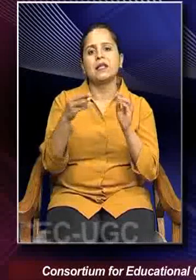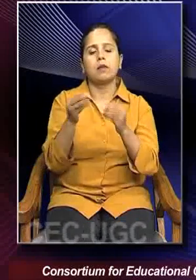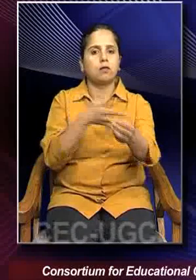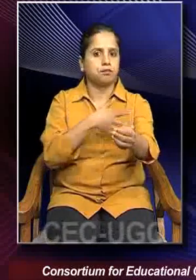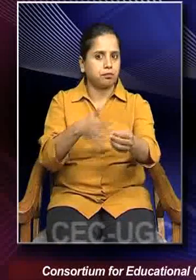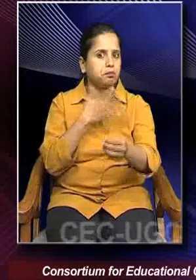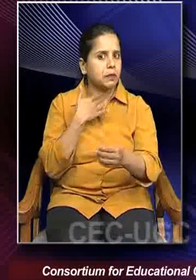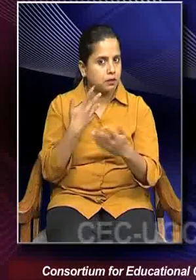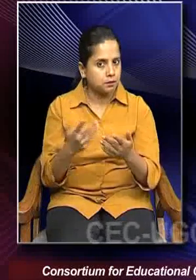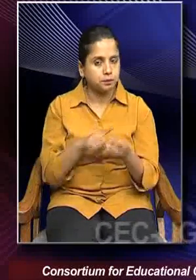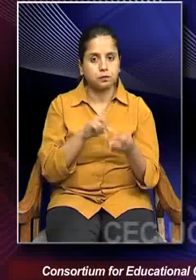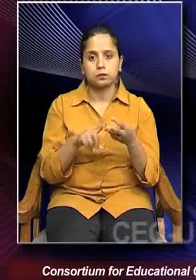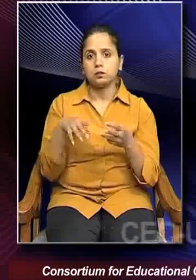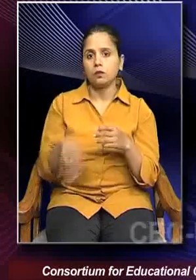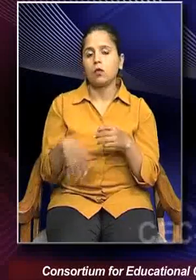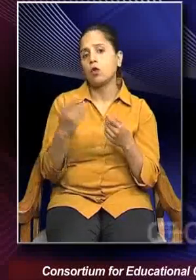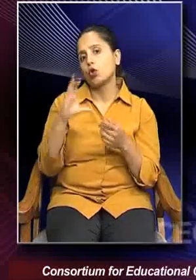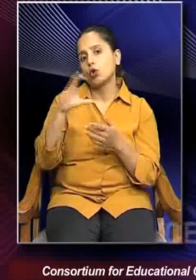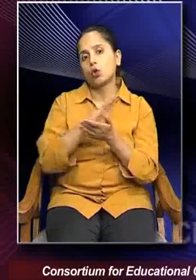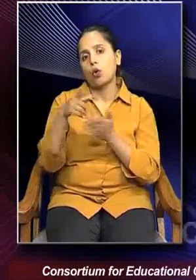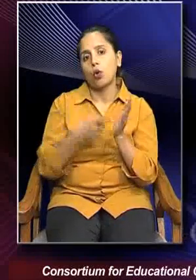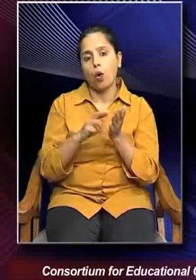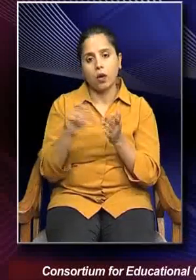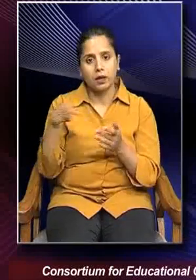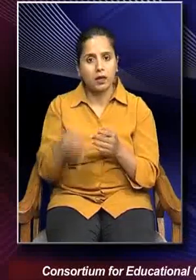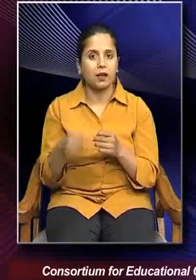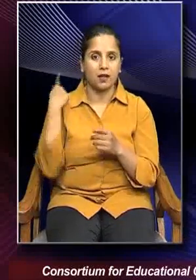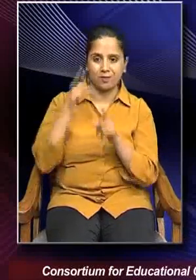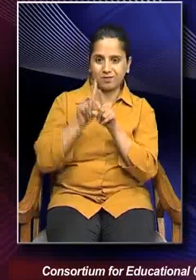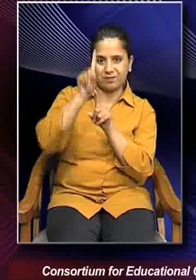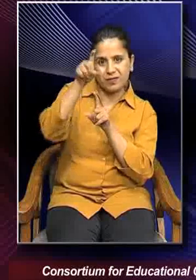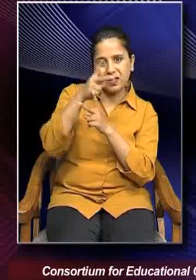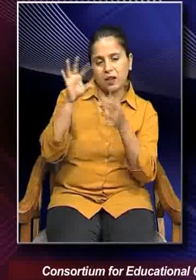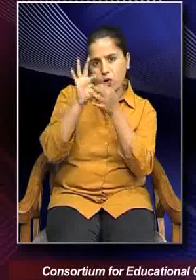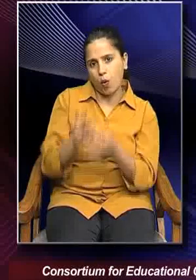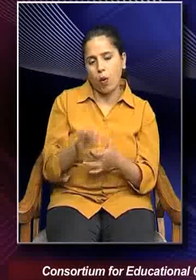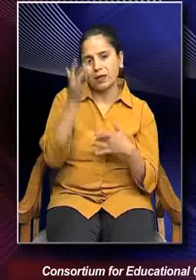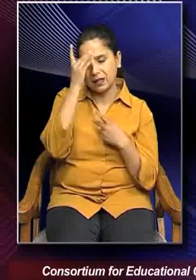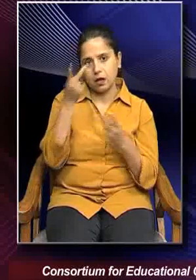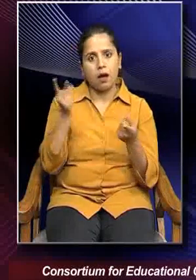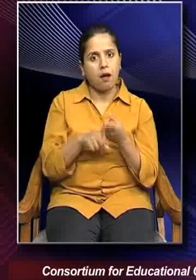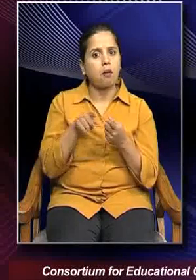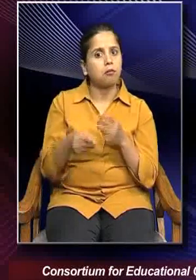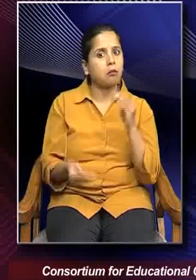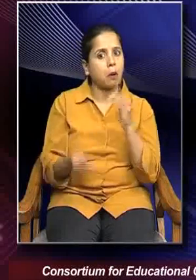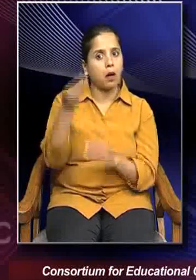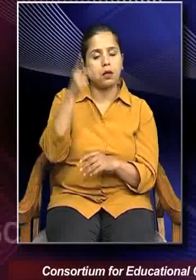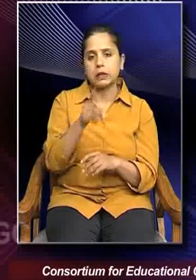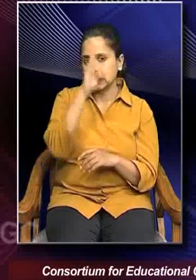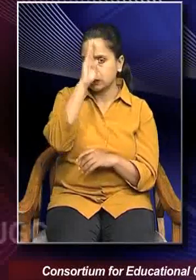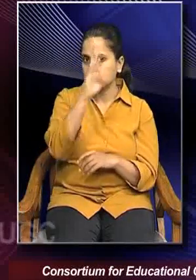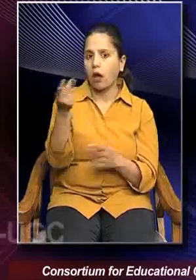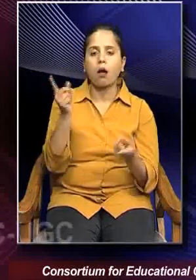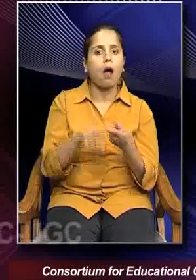or chronic vascular diseases, all these kind of problems, if they are rising at the population level, it will have direct